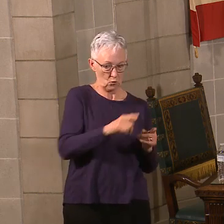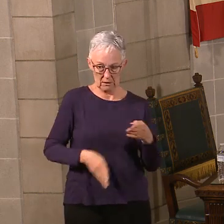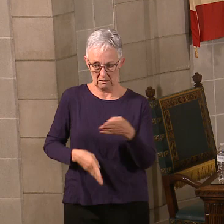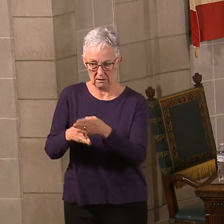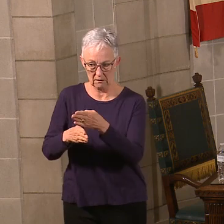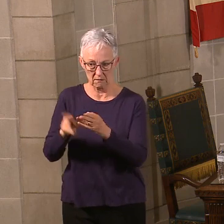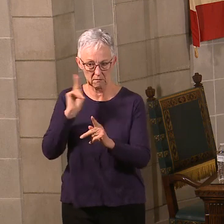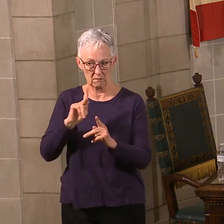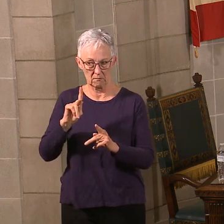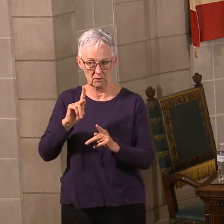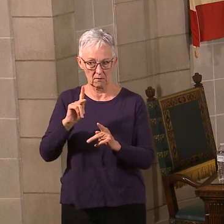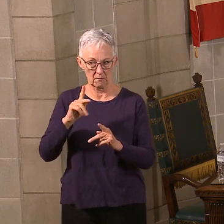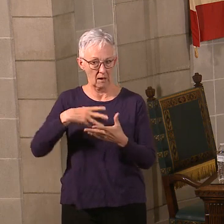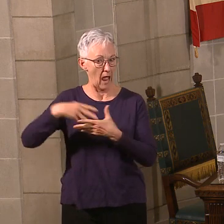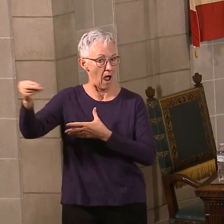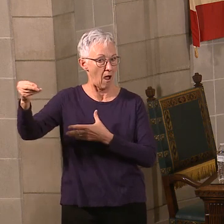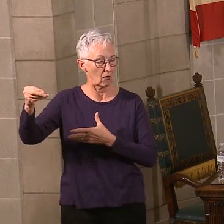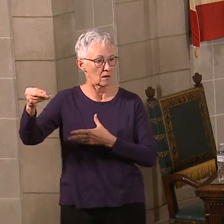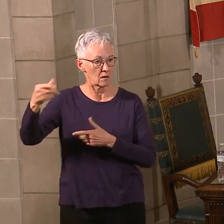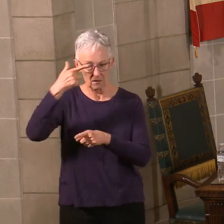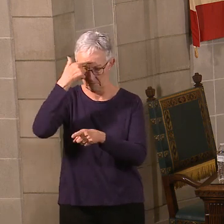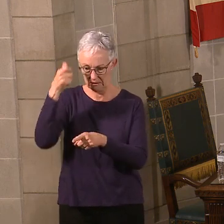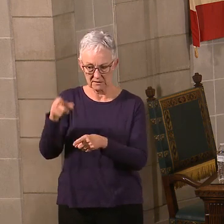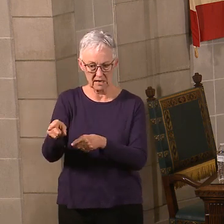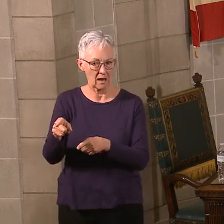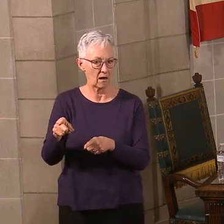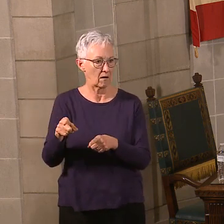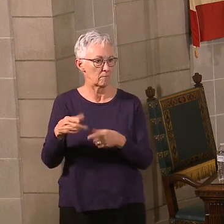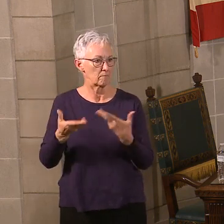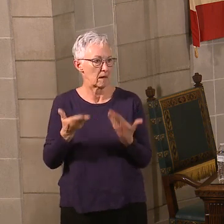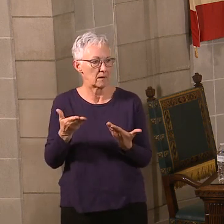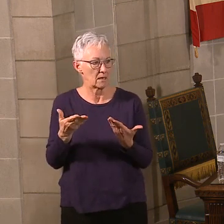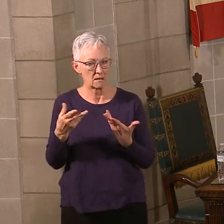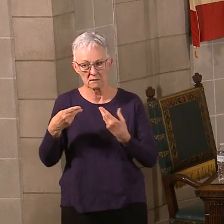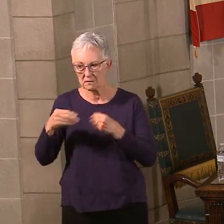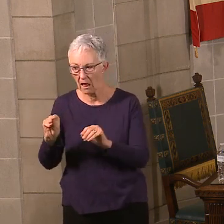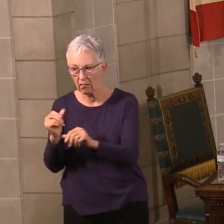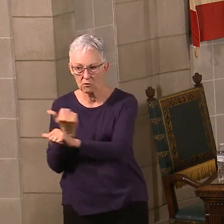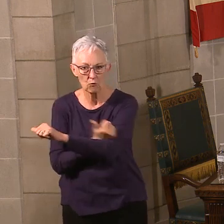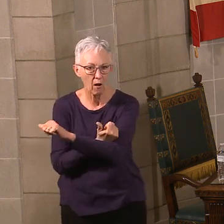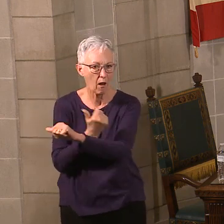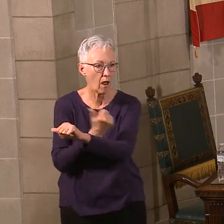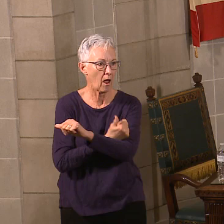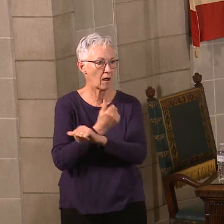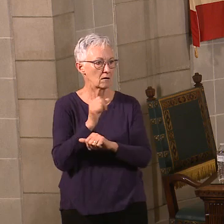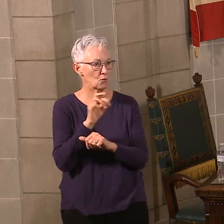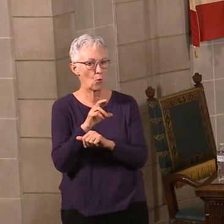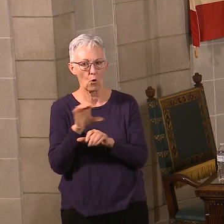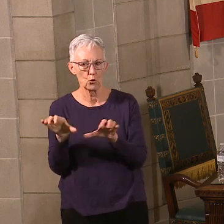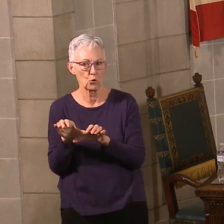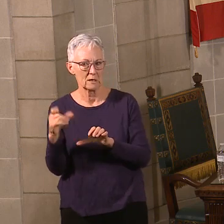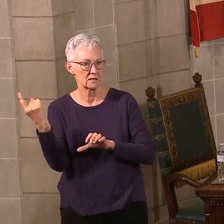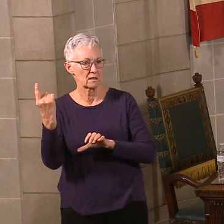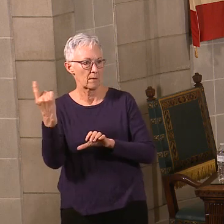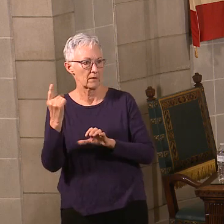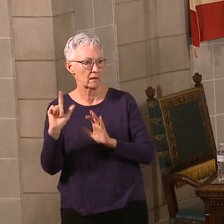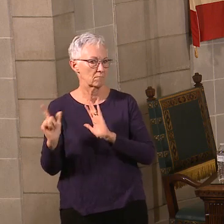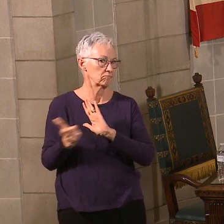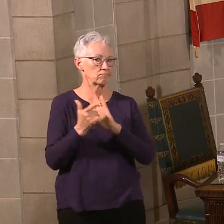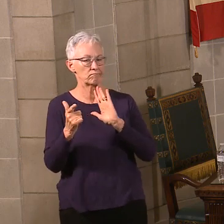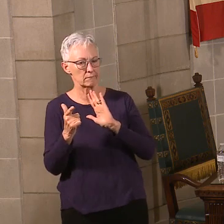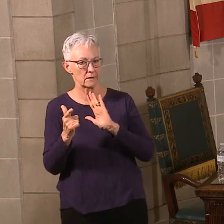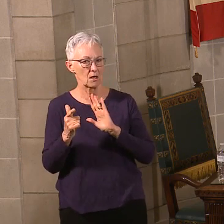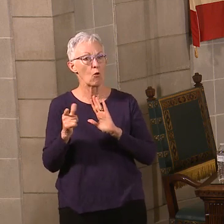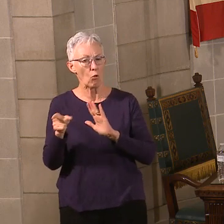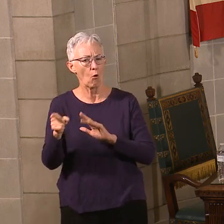going on, or if you're vandalizing an apartment, those present health and safety issues for the other tenants. So there are cases where those evictions